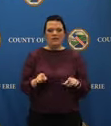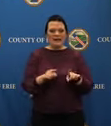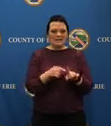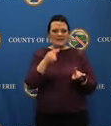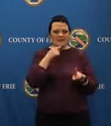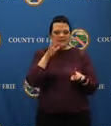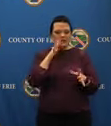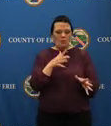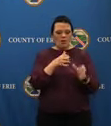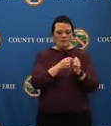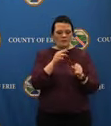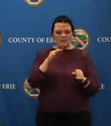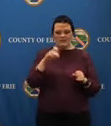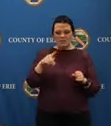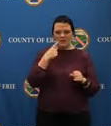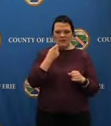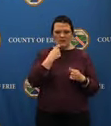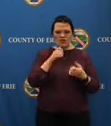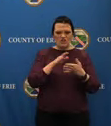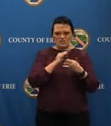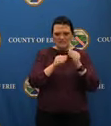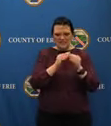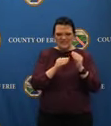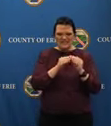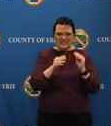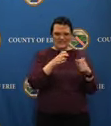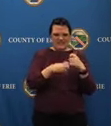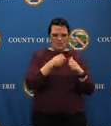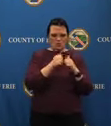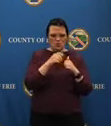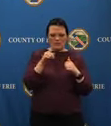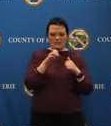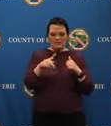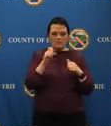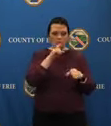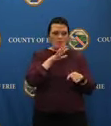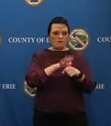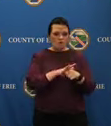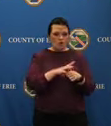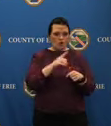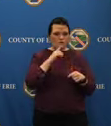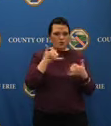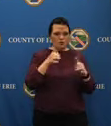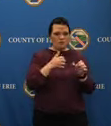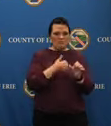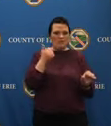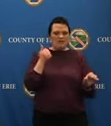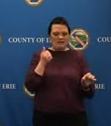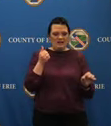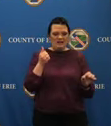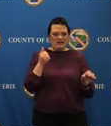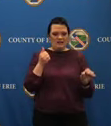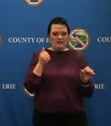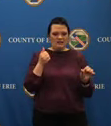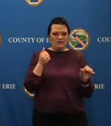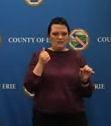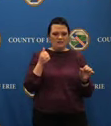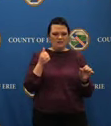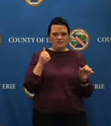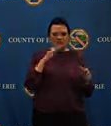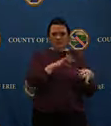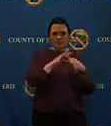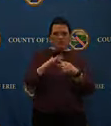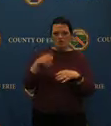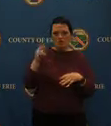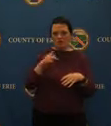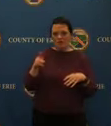they'll be updating the map. They were cleaning up the issues with the zip code, so the confirmed cases are still behind where we said they were with regards to the